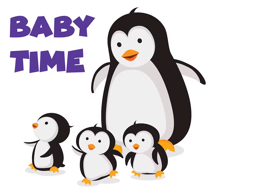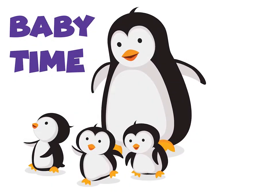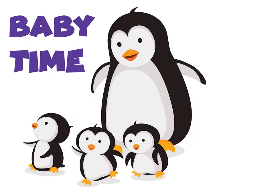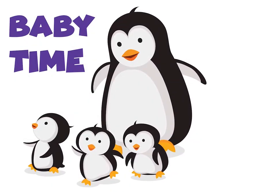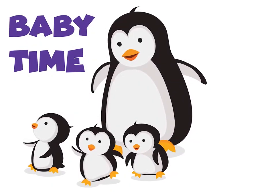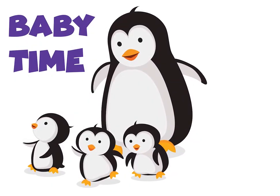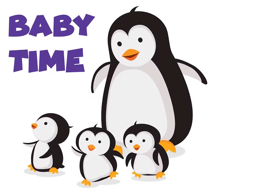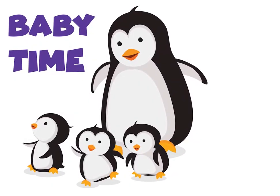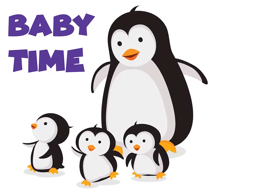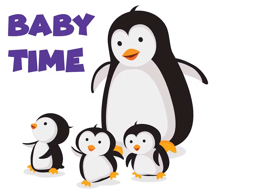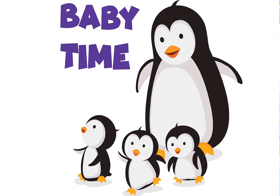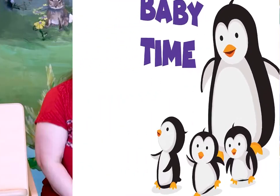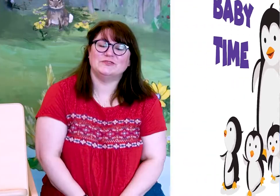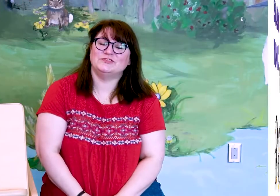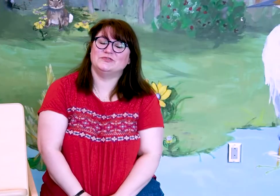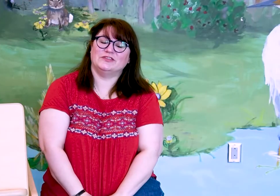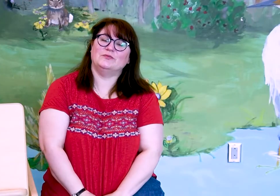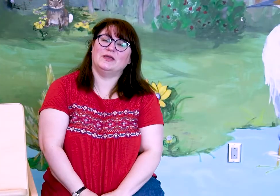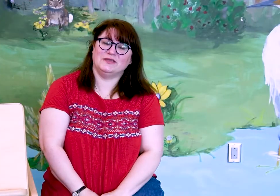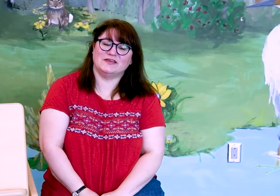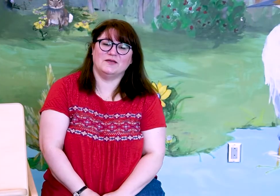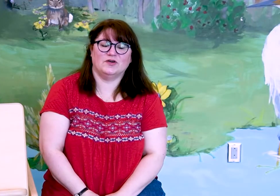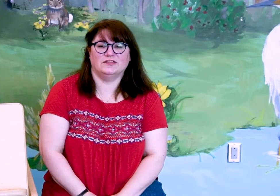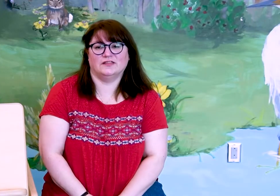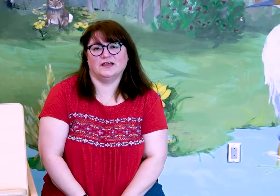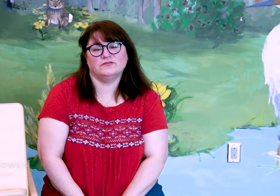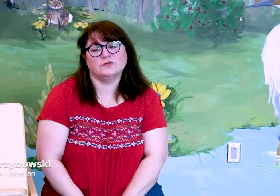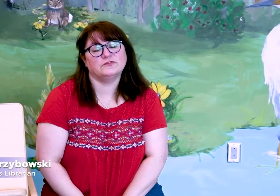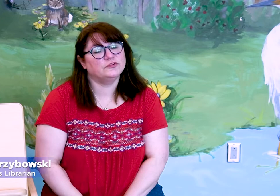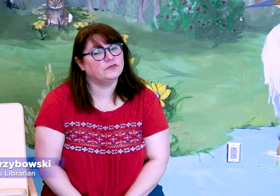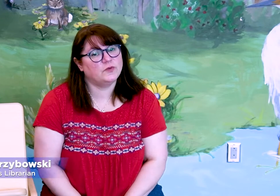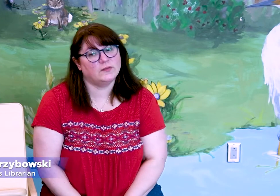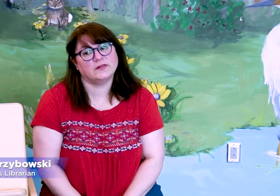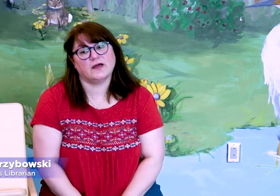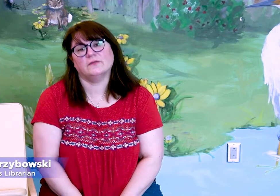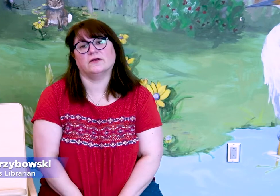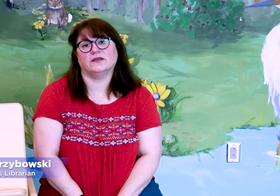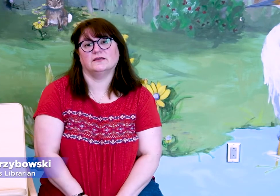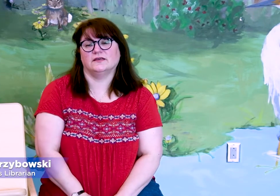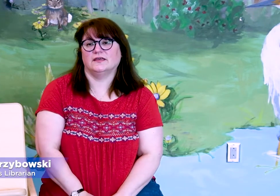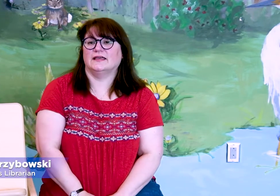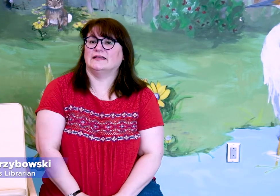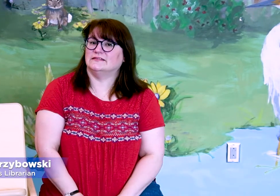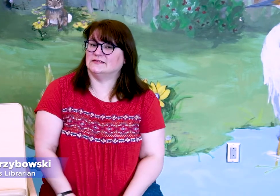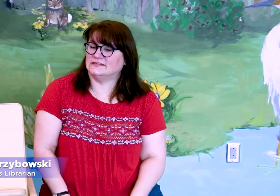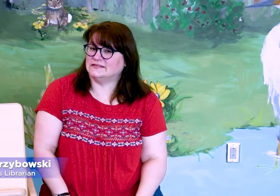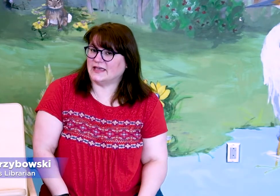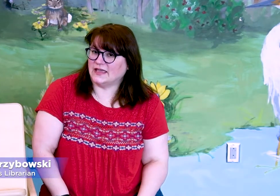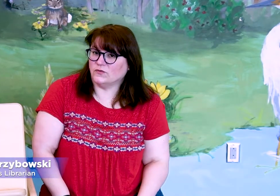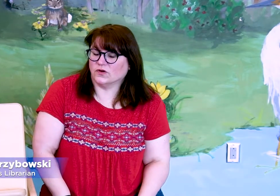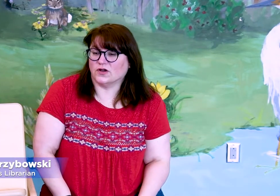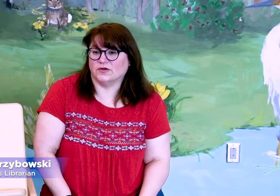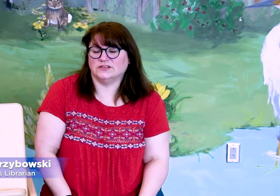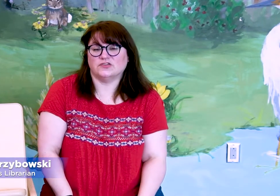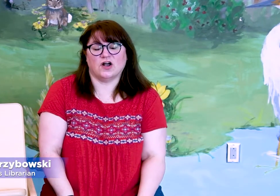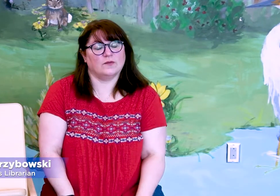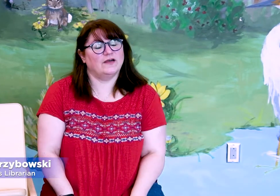Good morning friends and welcome to another Babytime Online from the Pflugerville Public Library. Today we're going to talk about